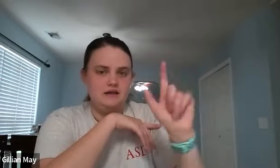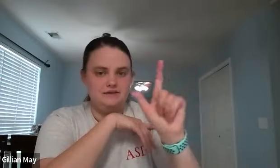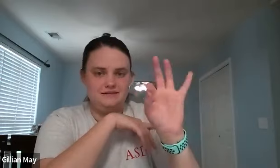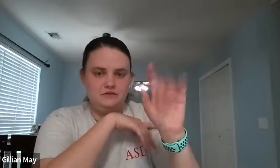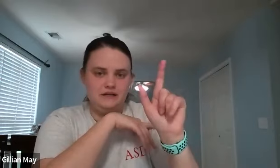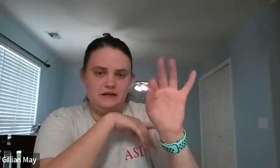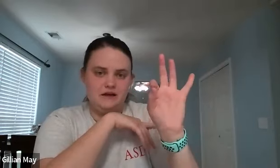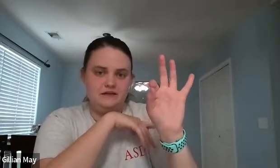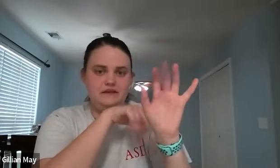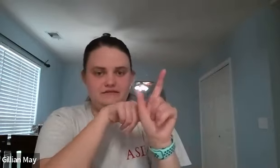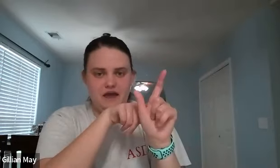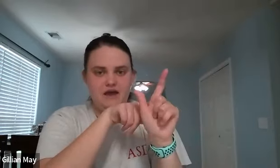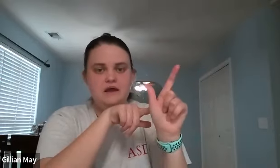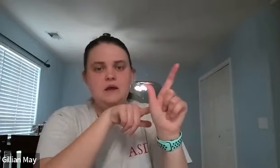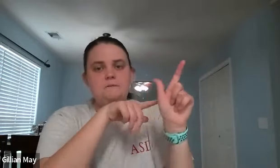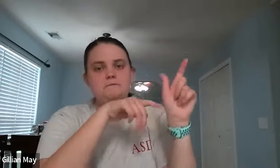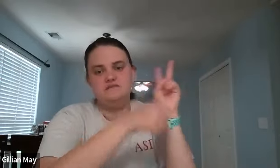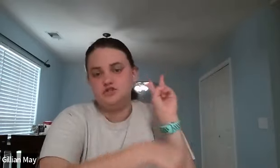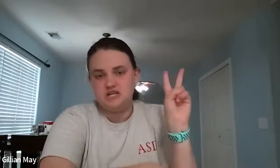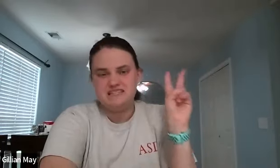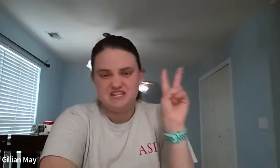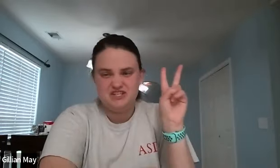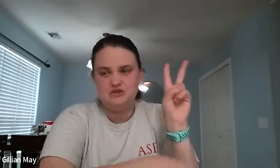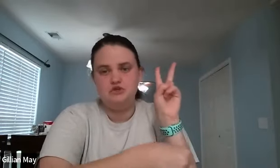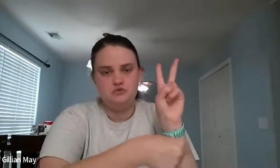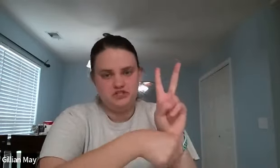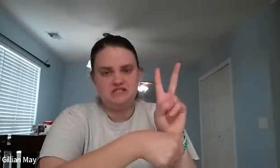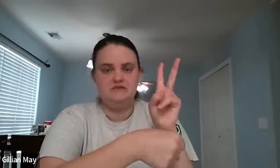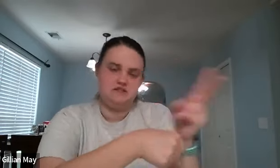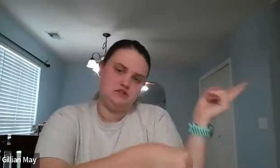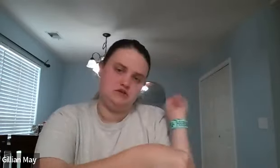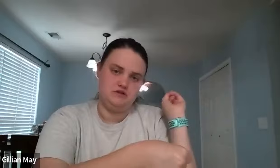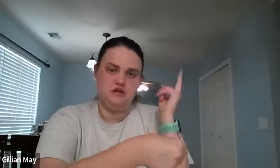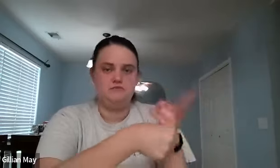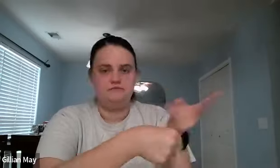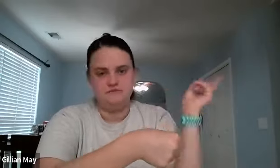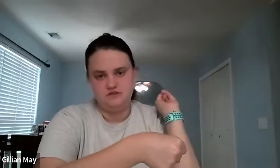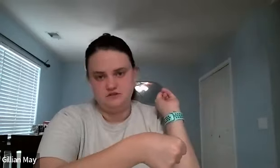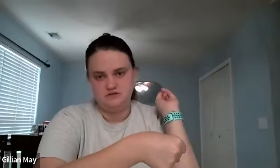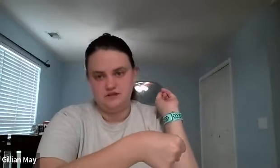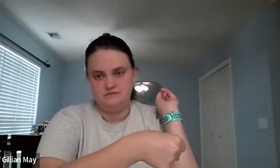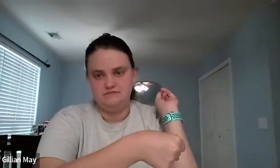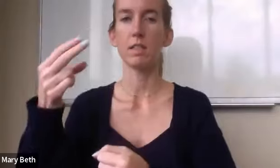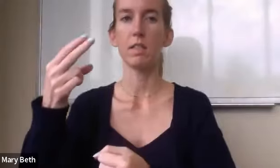29, like that. But if you're just saying 2, you would just leave it 2 years ago. Okay.